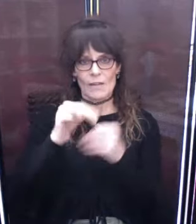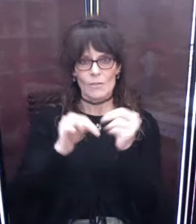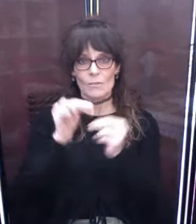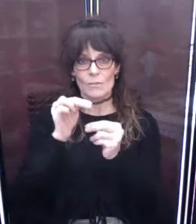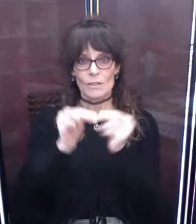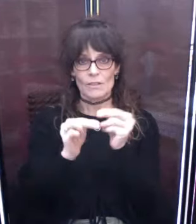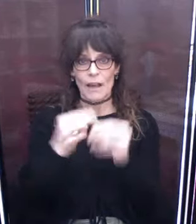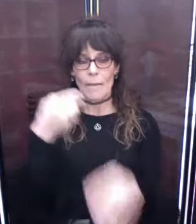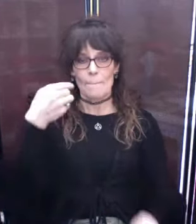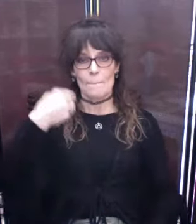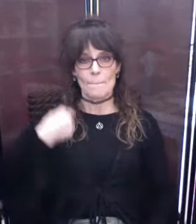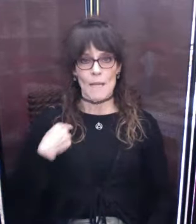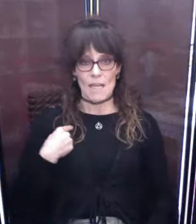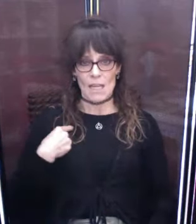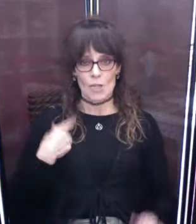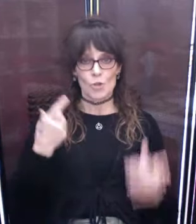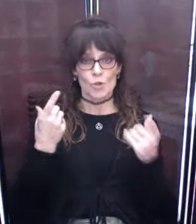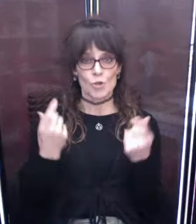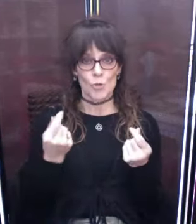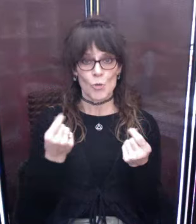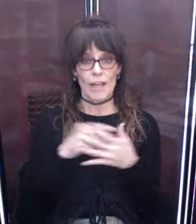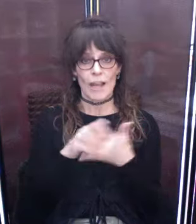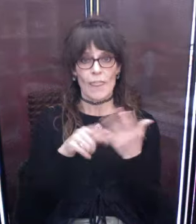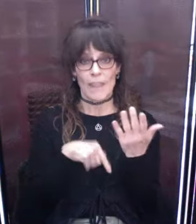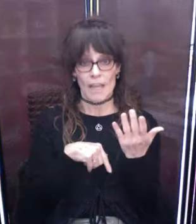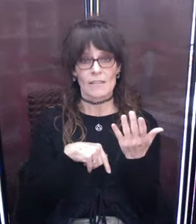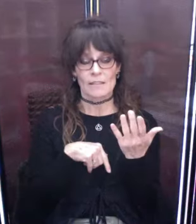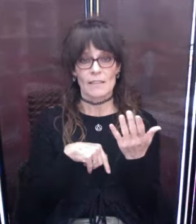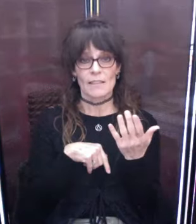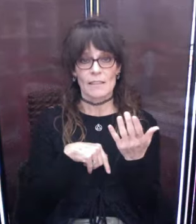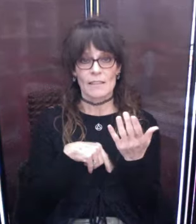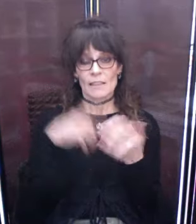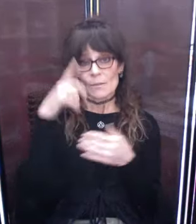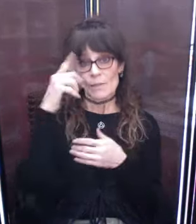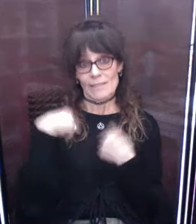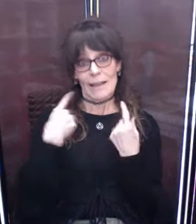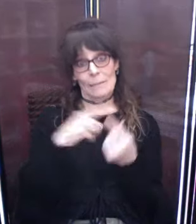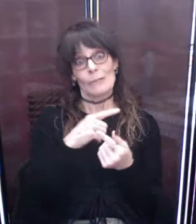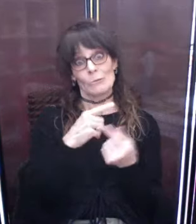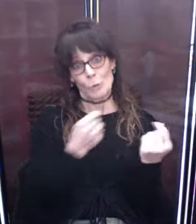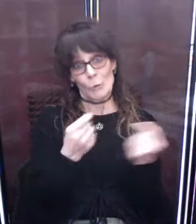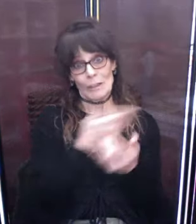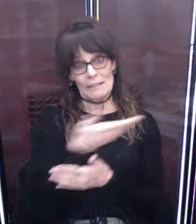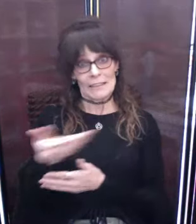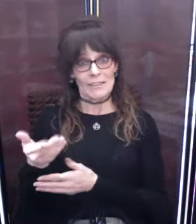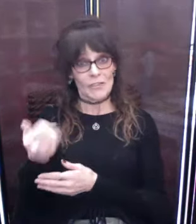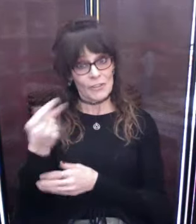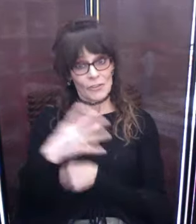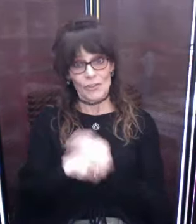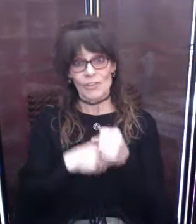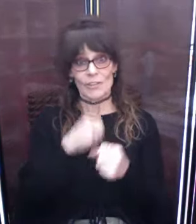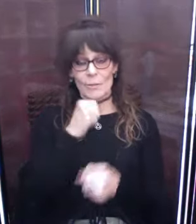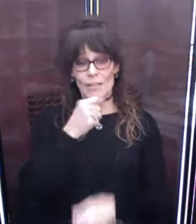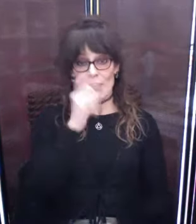me doing things because I'd been doing things for a number of years and I wasn't drinking. So I